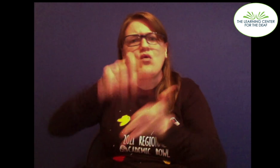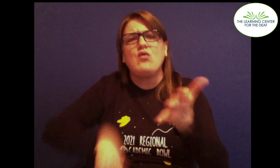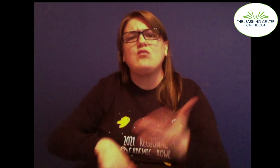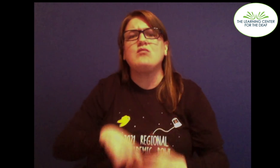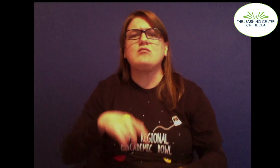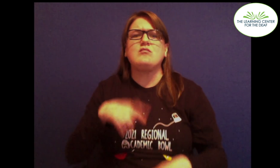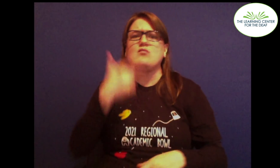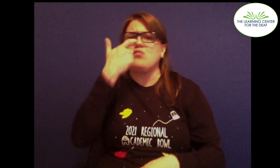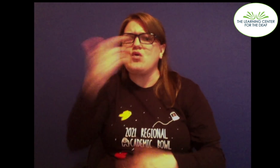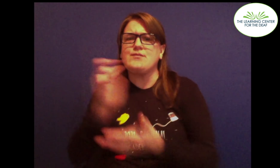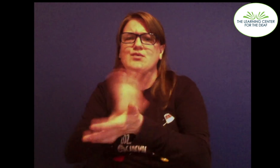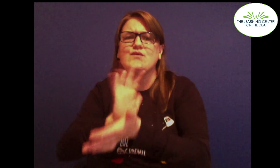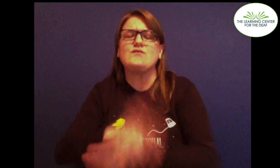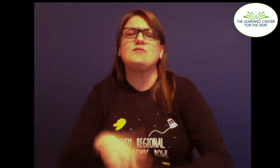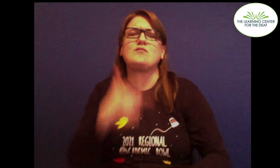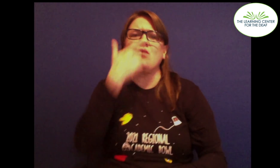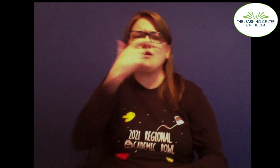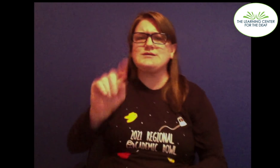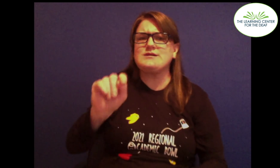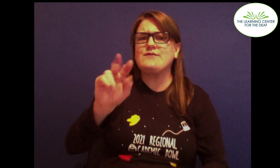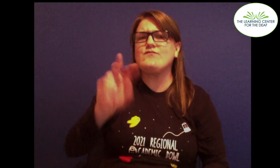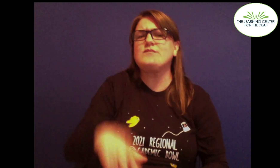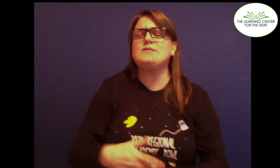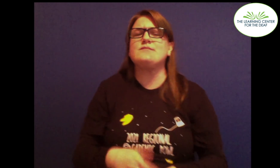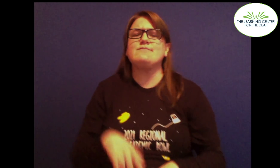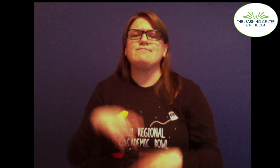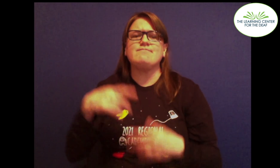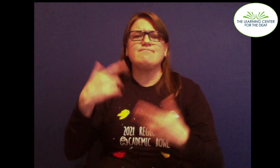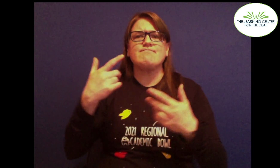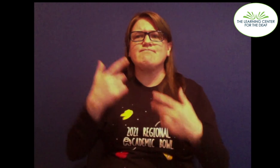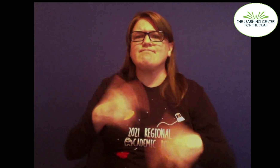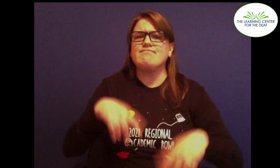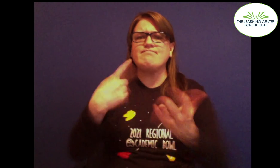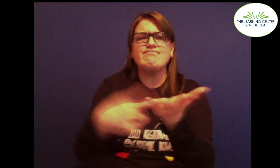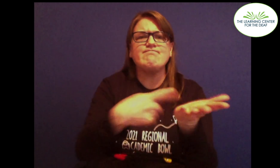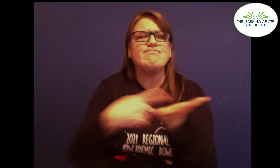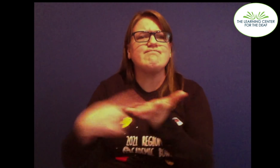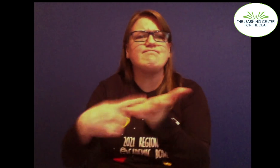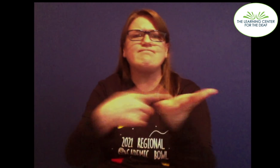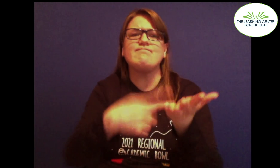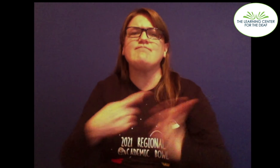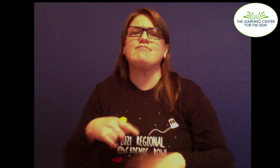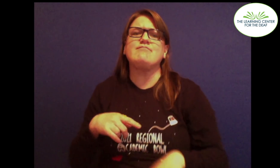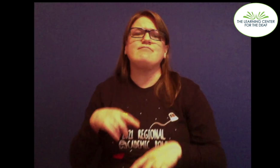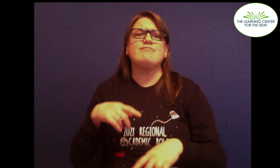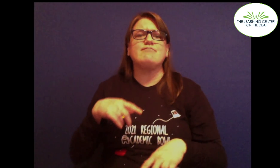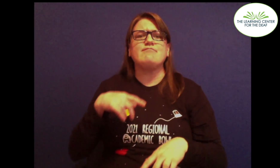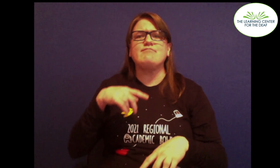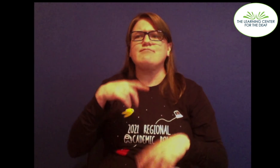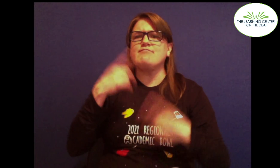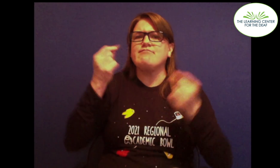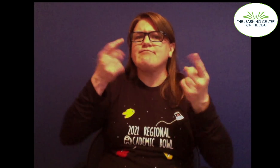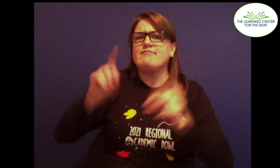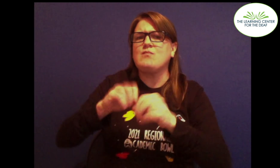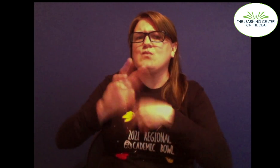watch movies and television, to give them a wider lens and global perspective about what's happening in the world around